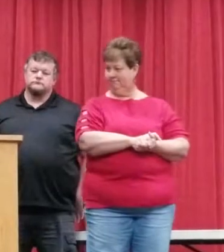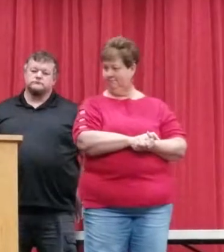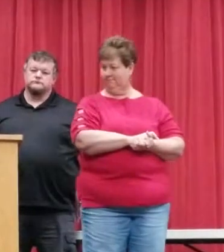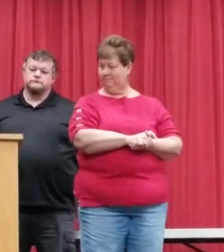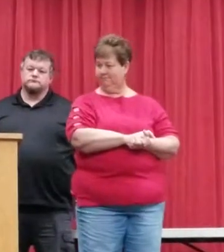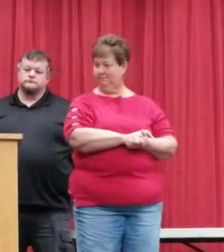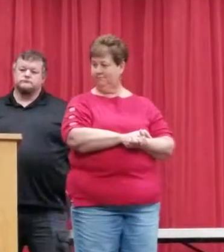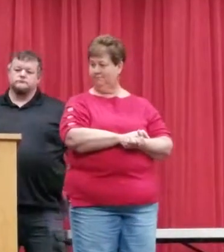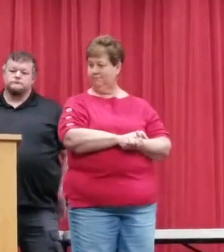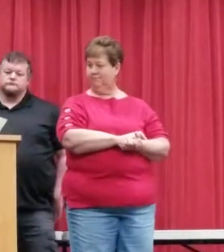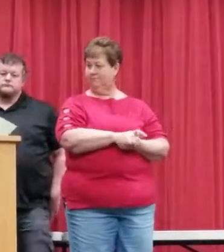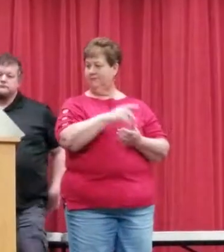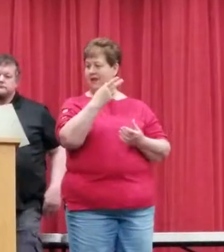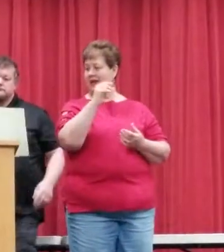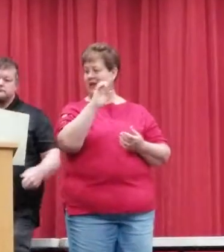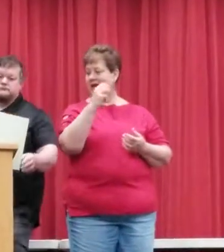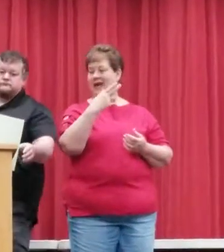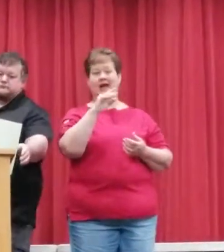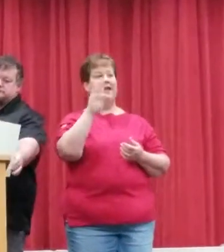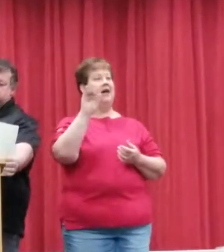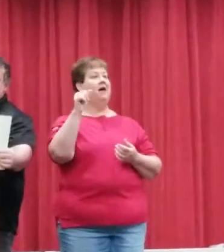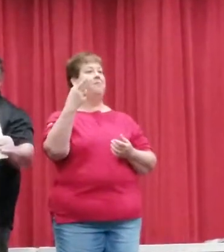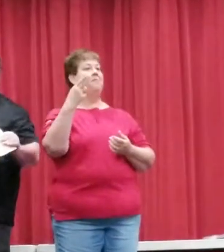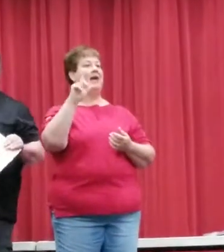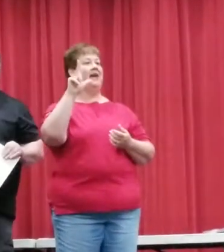call your name, please come up. Hannah Bales.